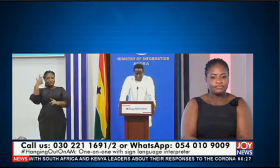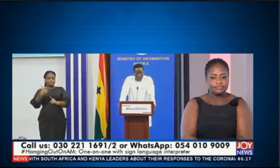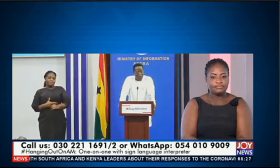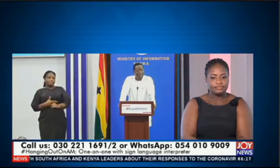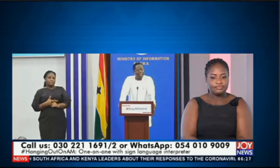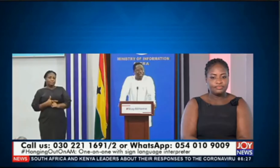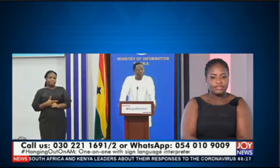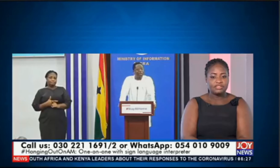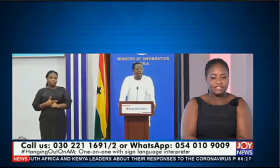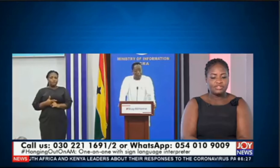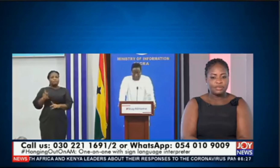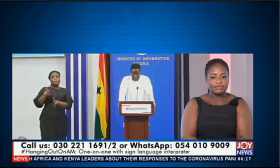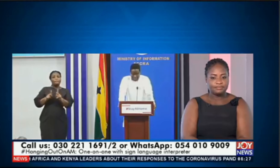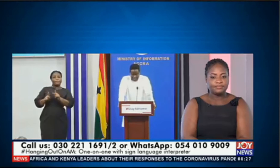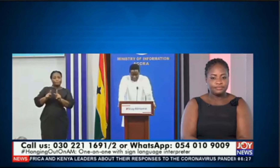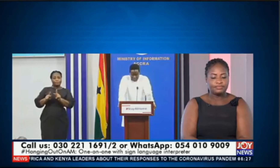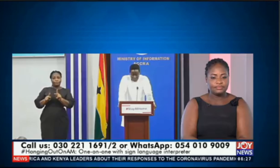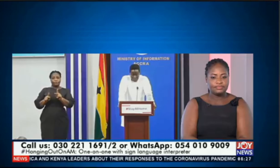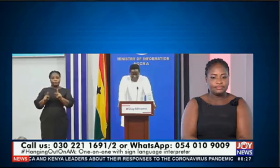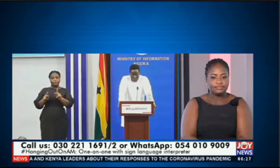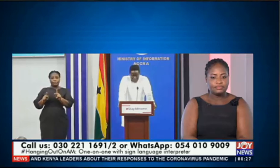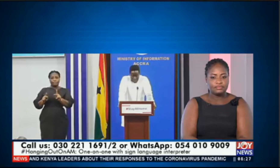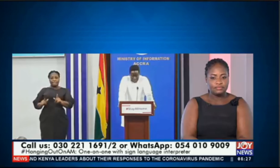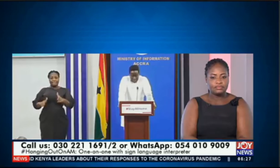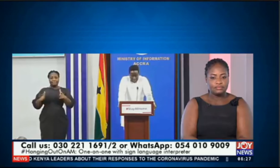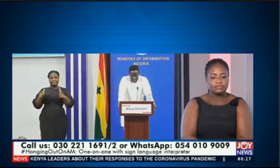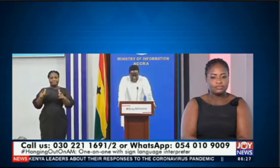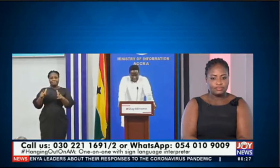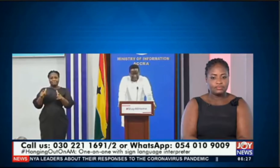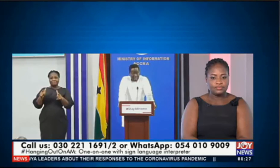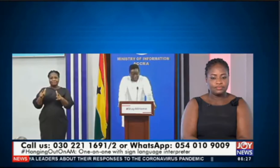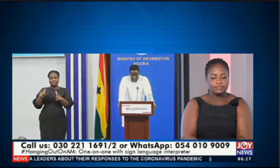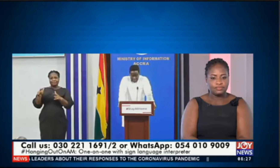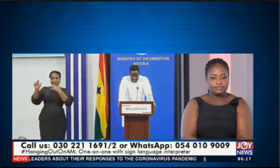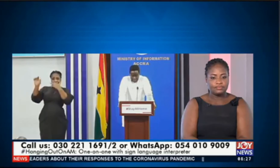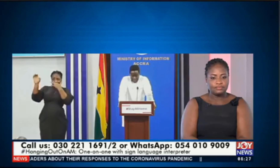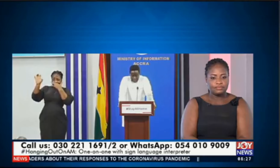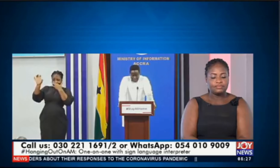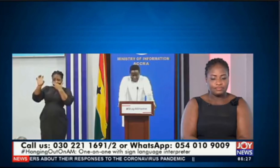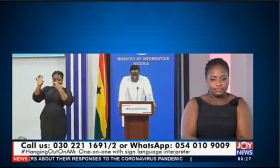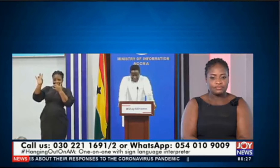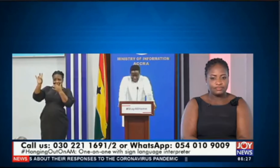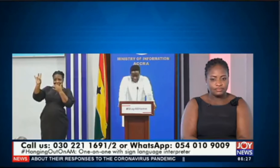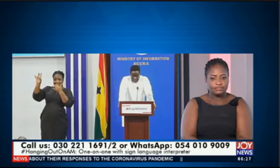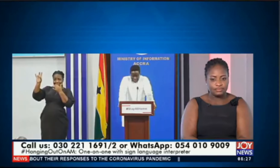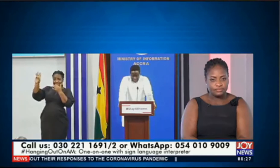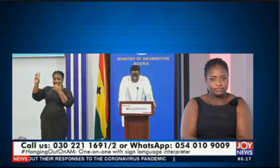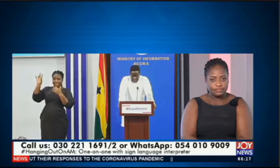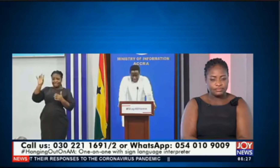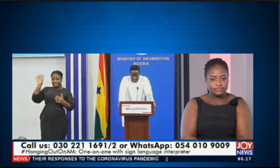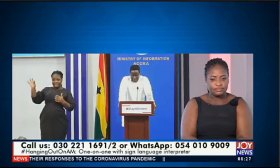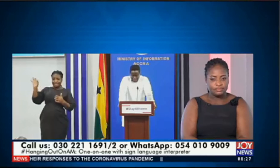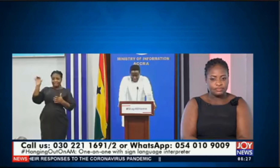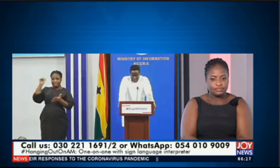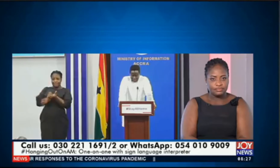There's a man too, yes. Yeah, the young guy too. So they are making us proud, and we